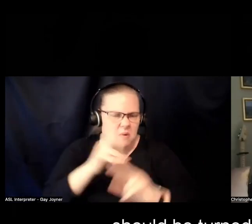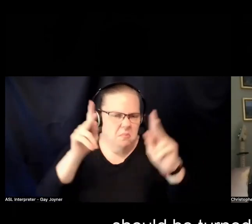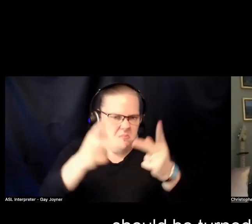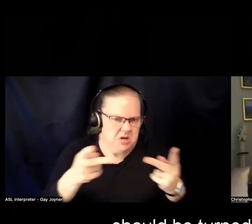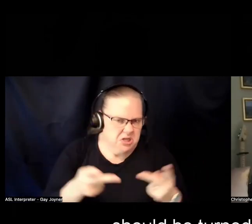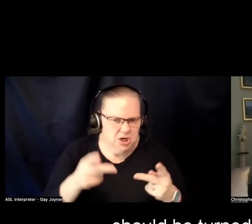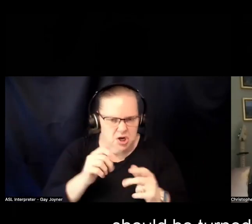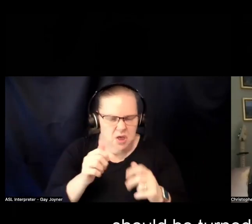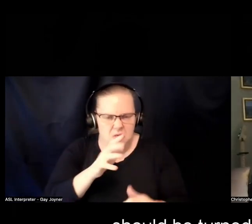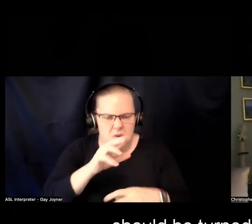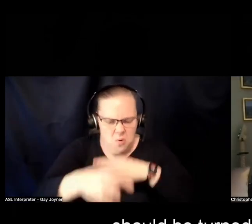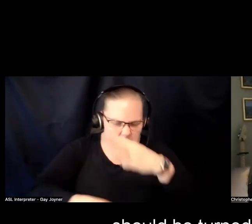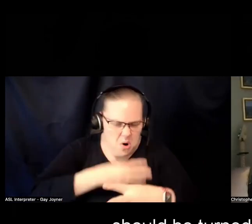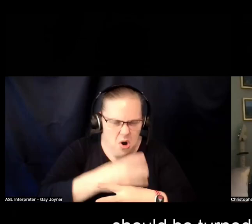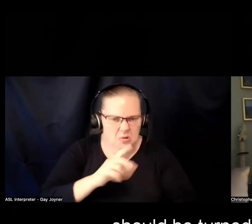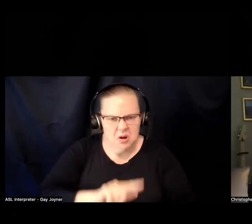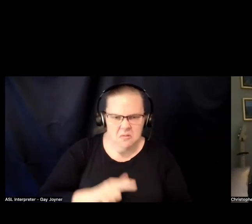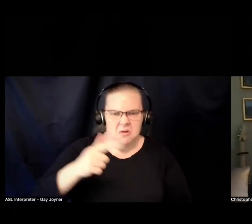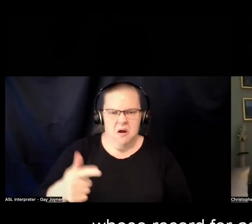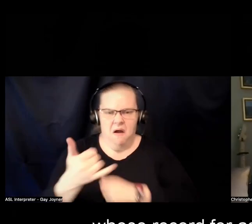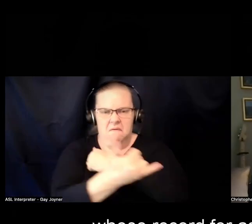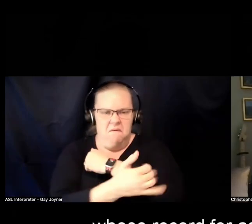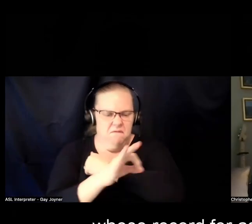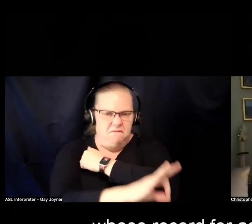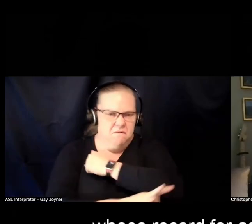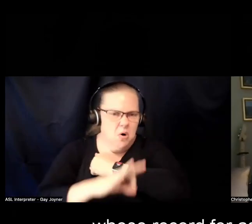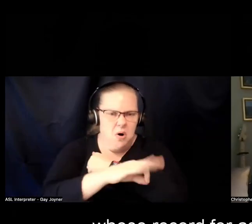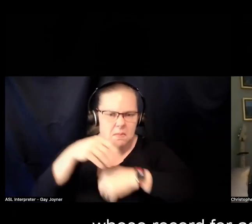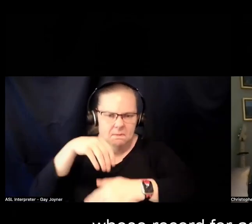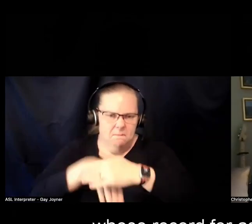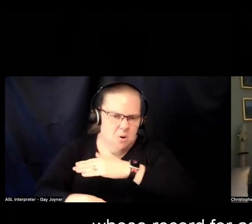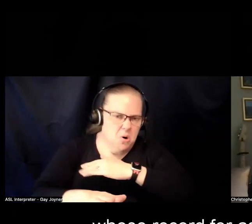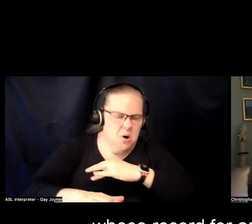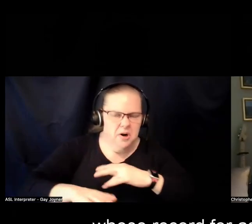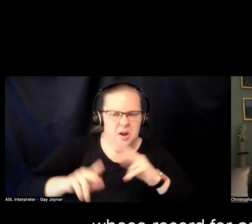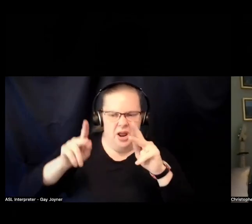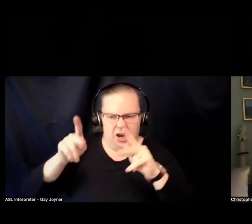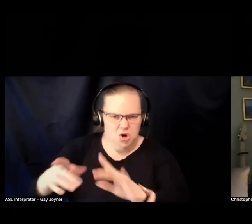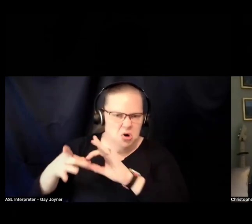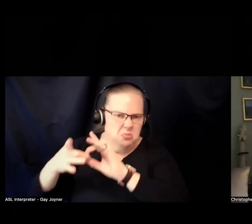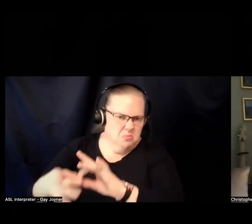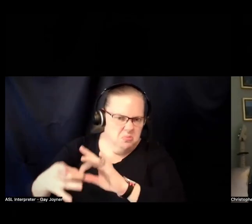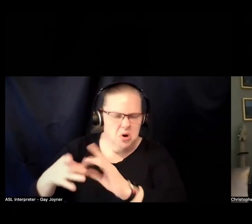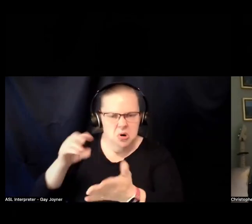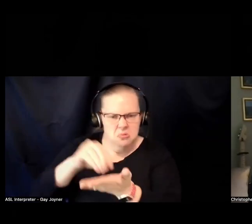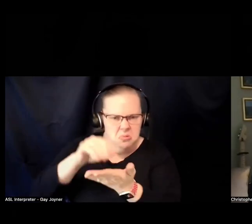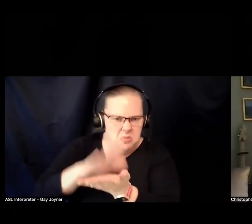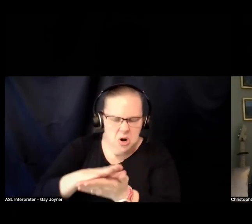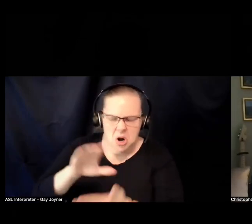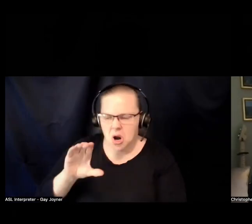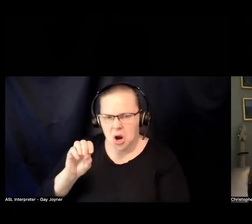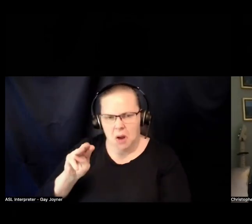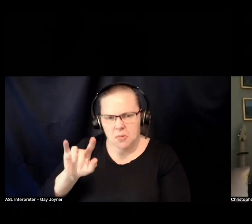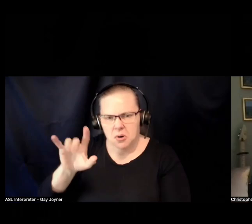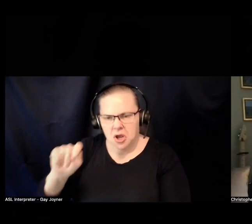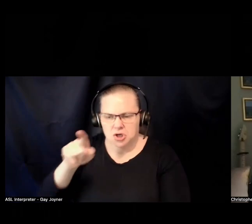be turned over to one foreign-born individual whose record for association with communist organizations show that she is unfit